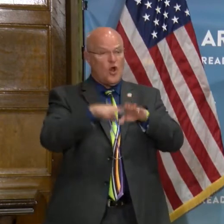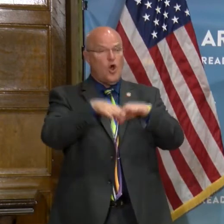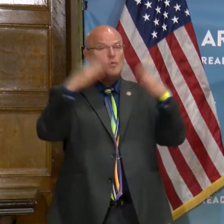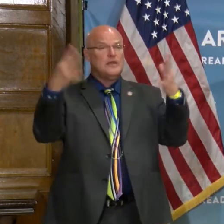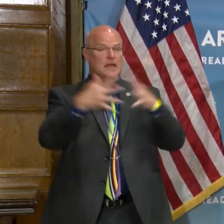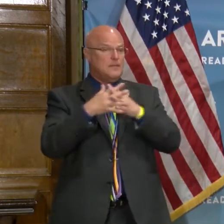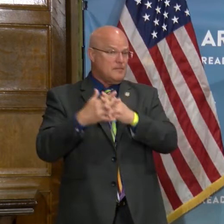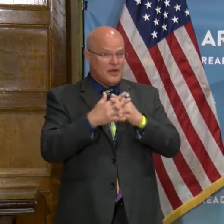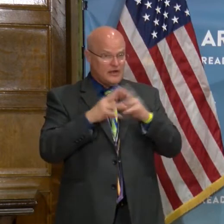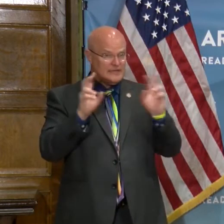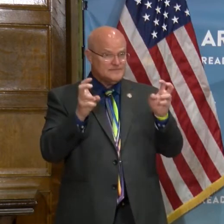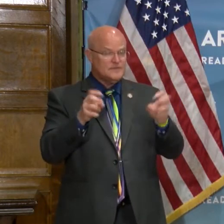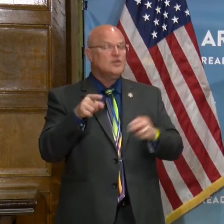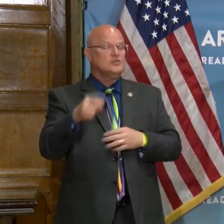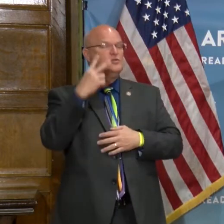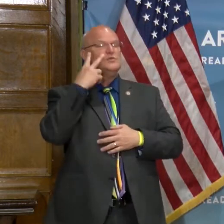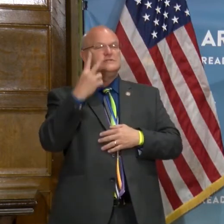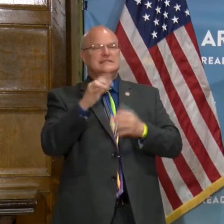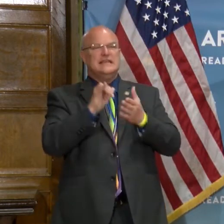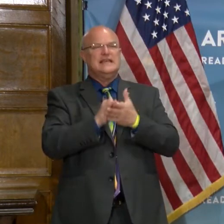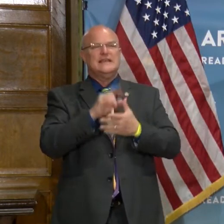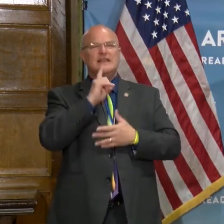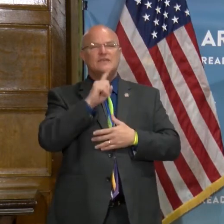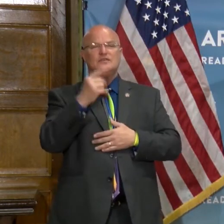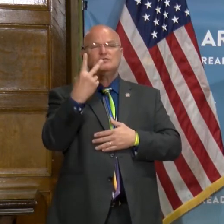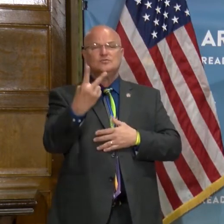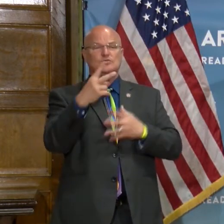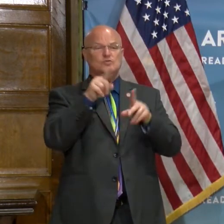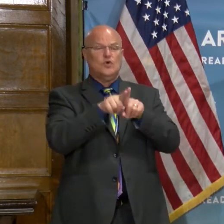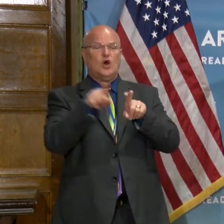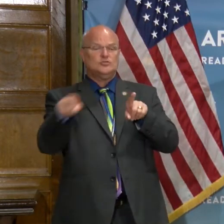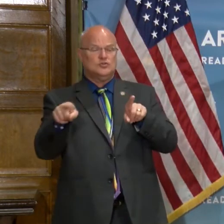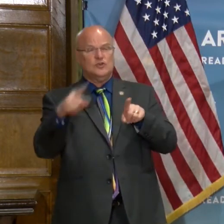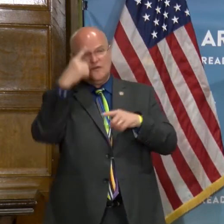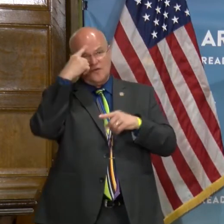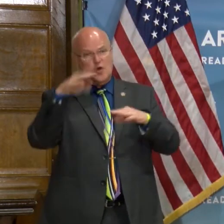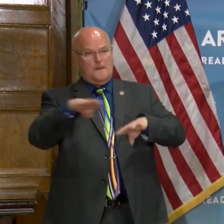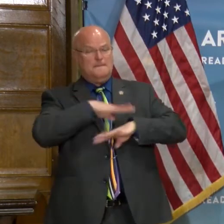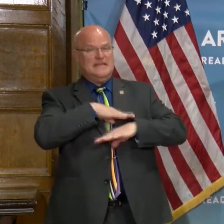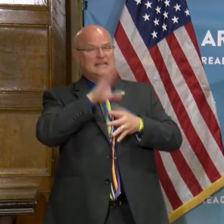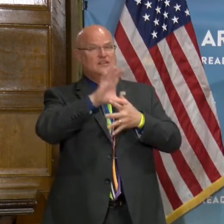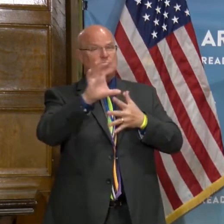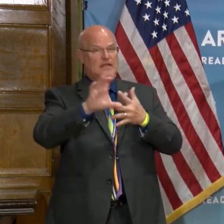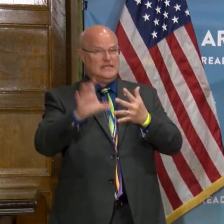up America, you will see that there's two alternatives for meeting the